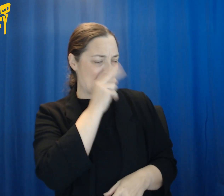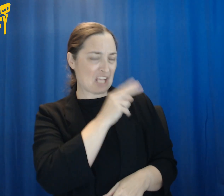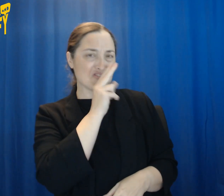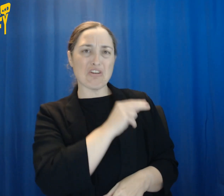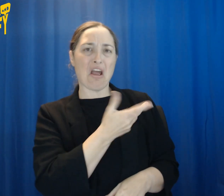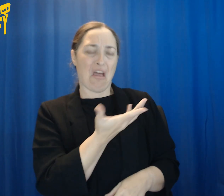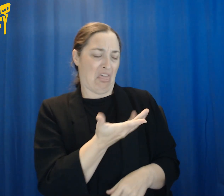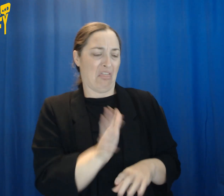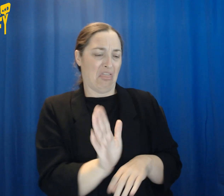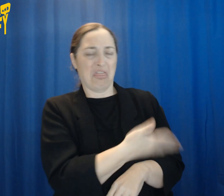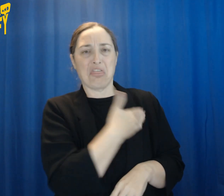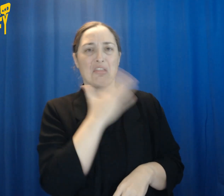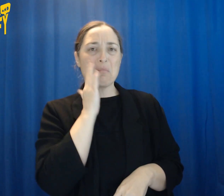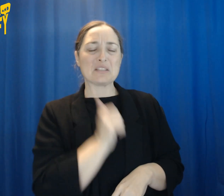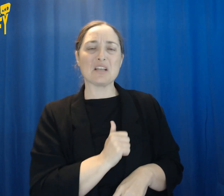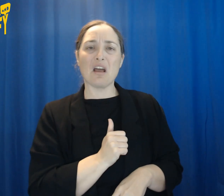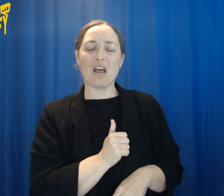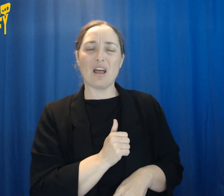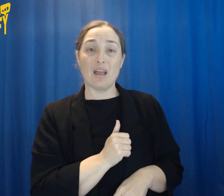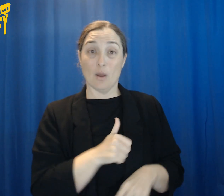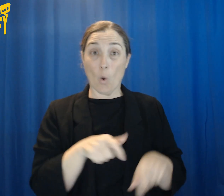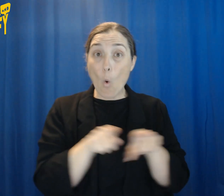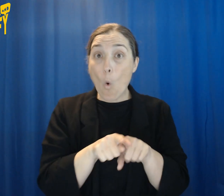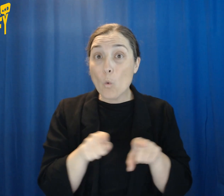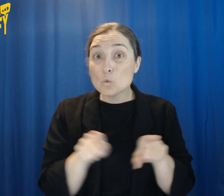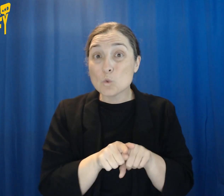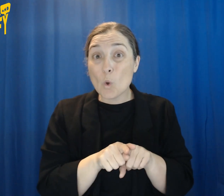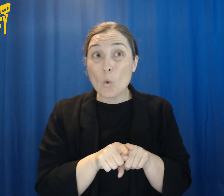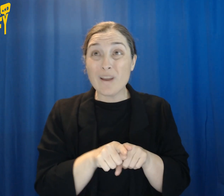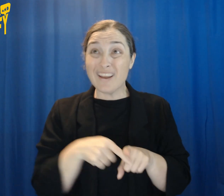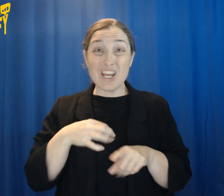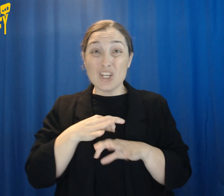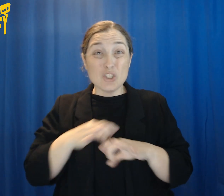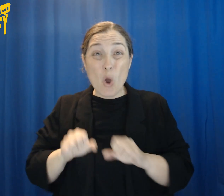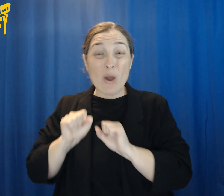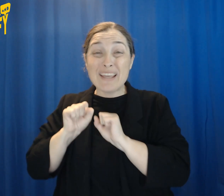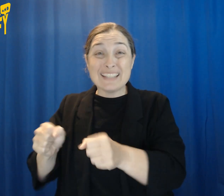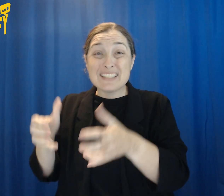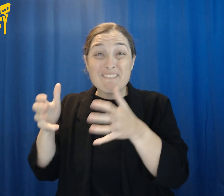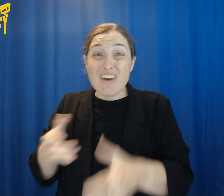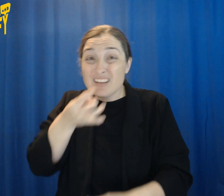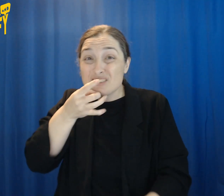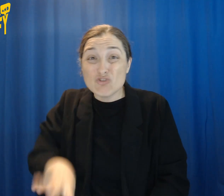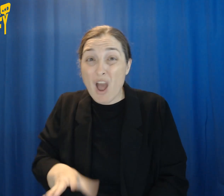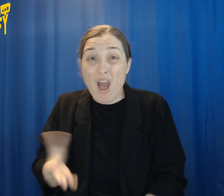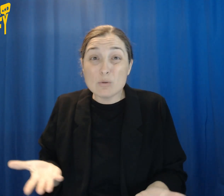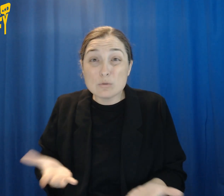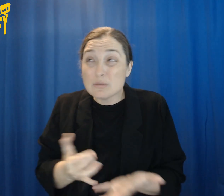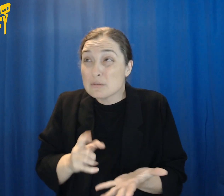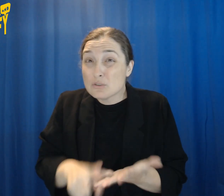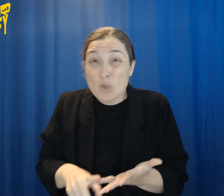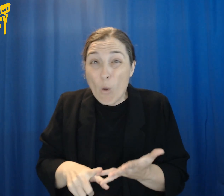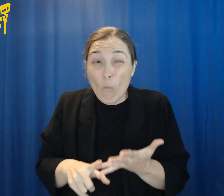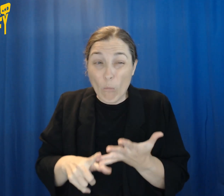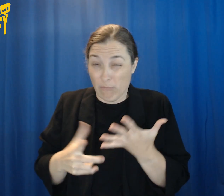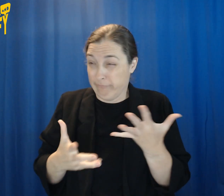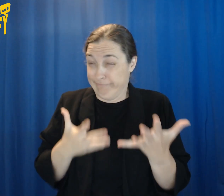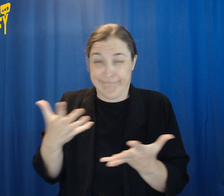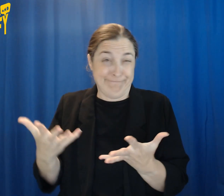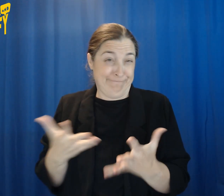no difference to him. Also, I wasn't his fucking kid. So, like, it was just all very strange.